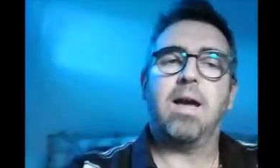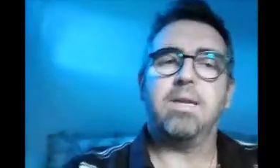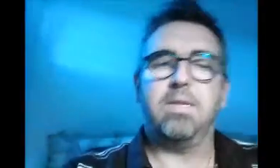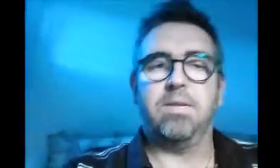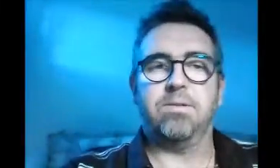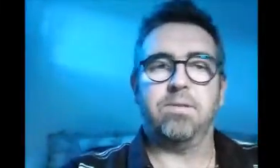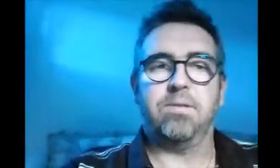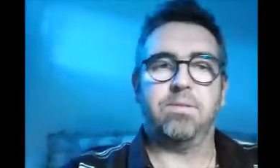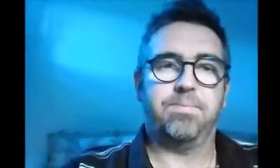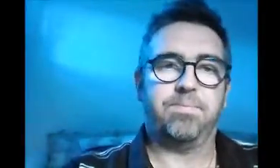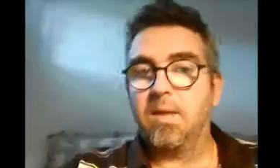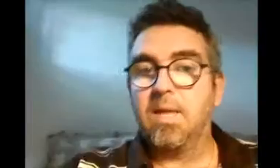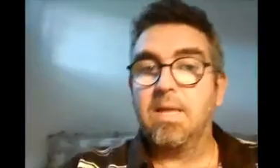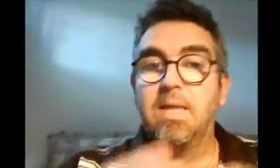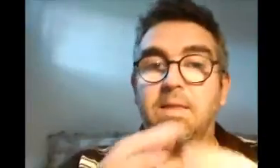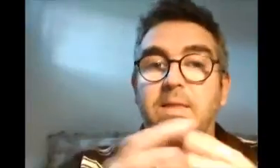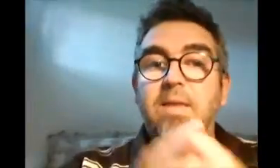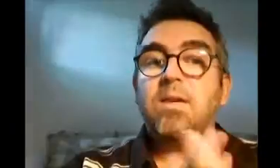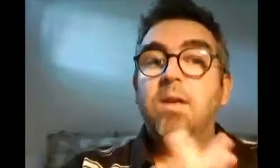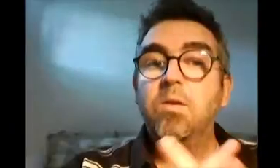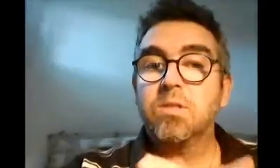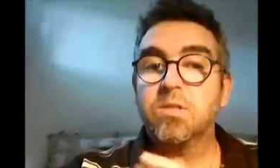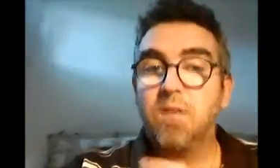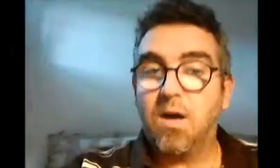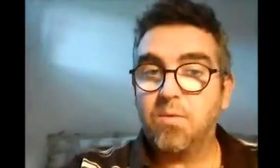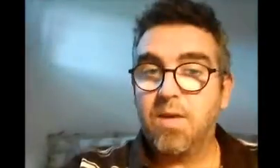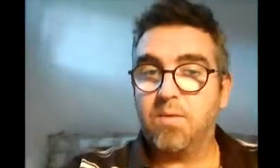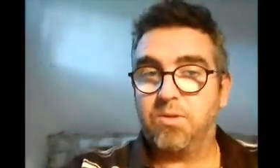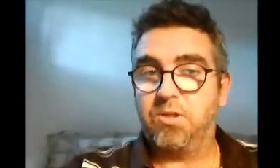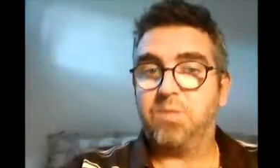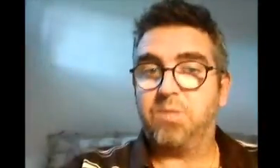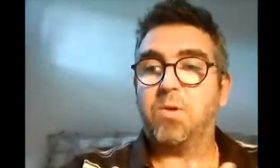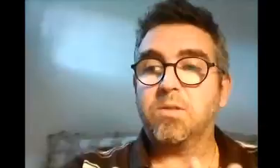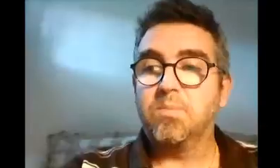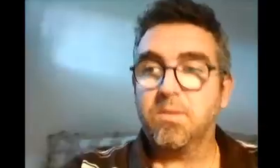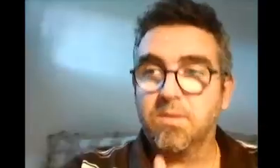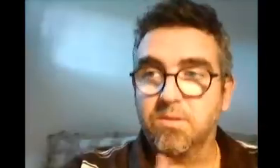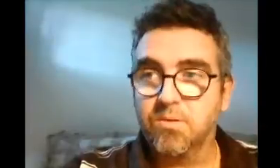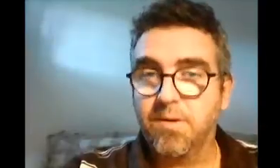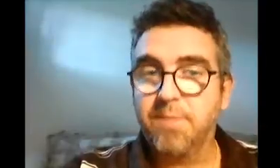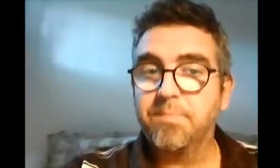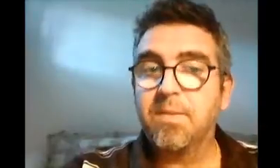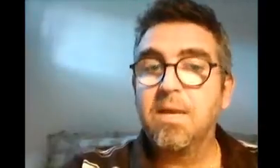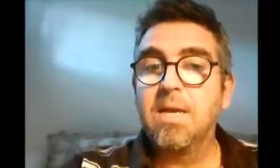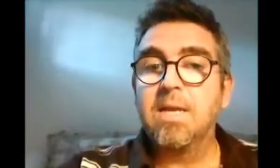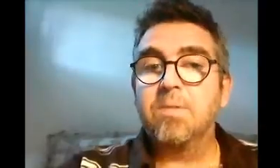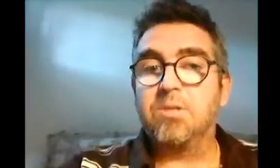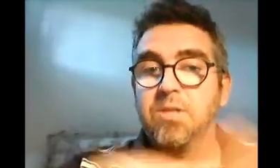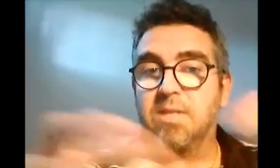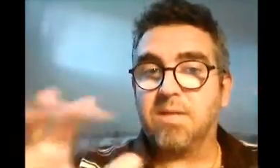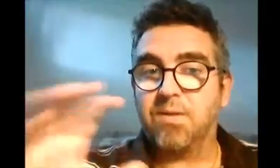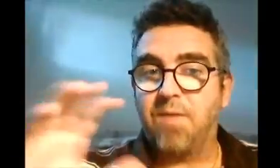light years. Then the closest star we have, which is Proxima Centauri, which is at